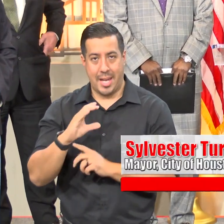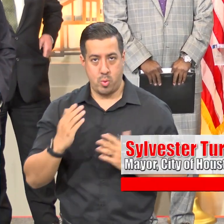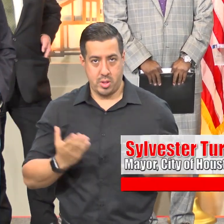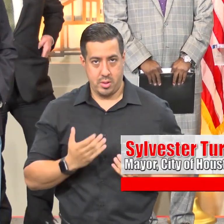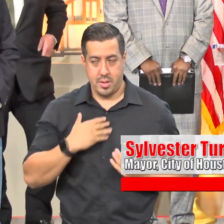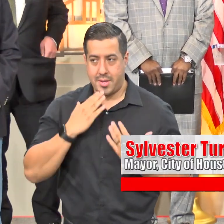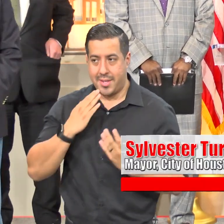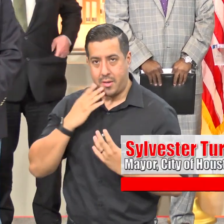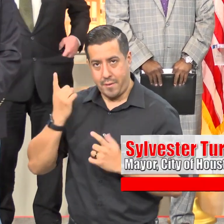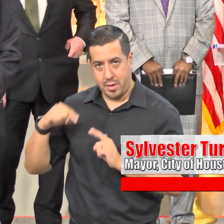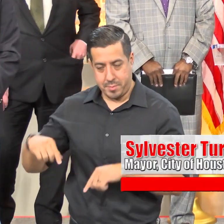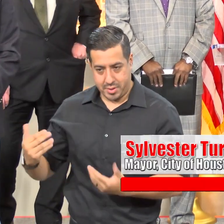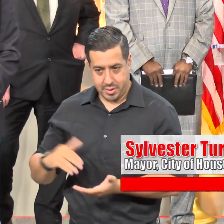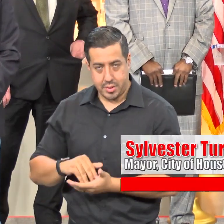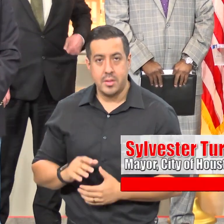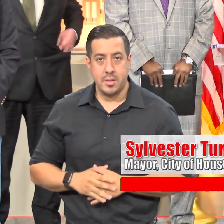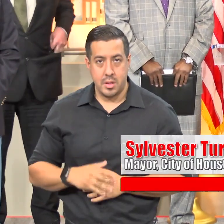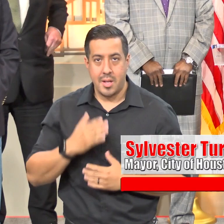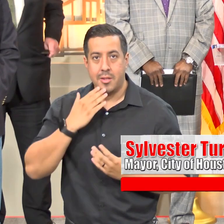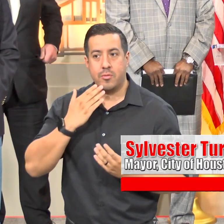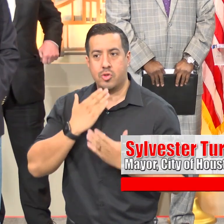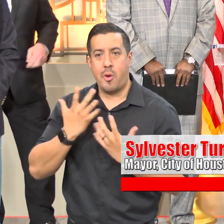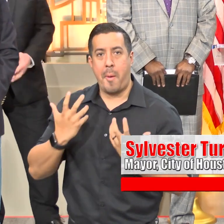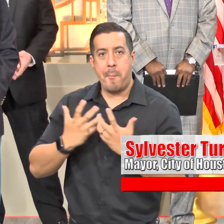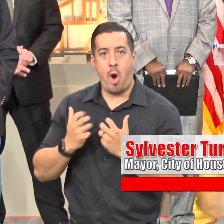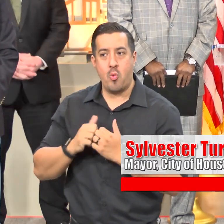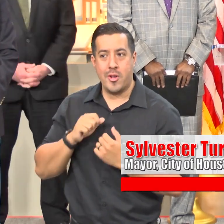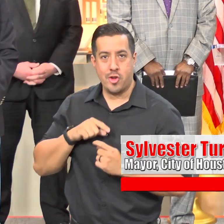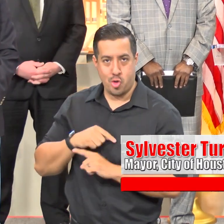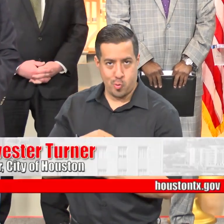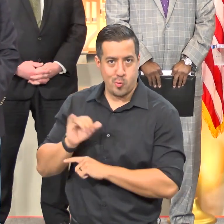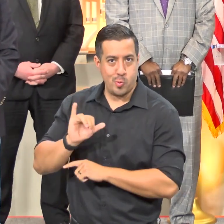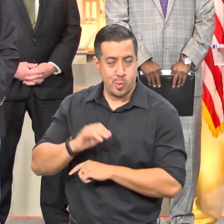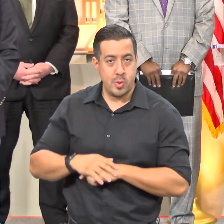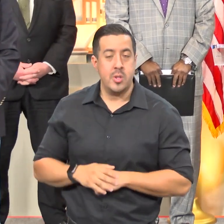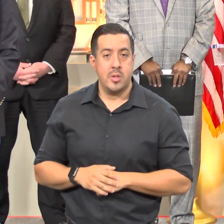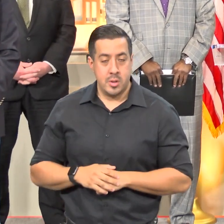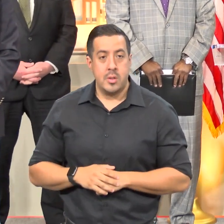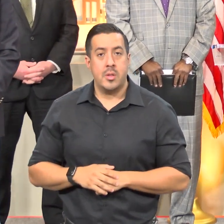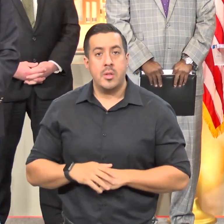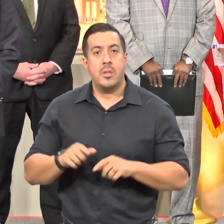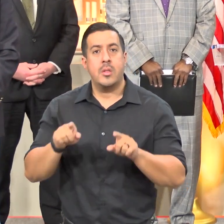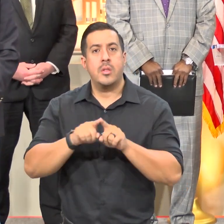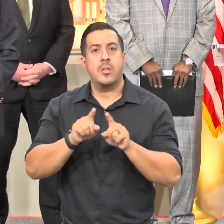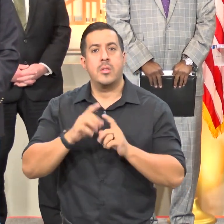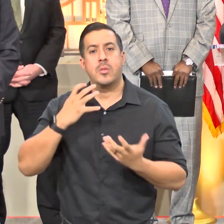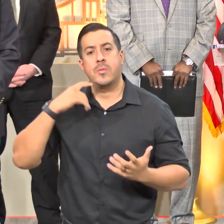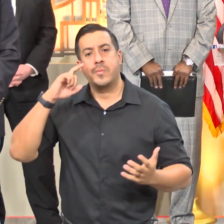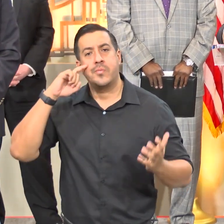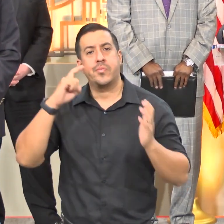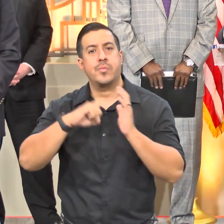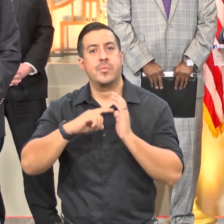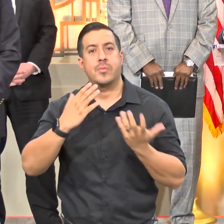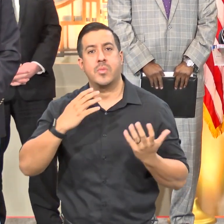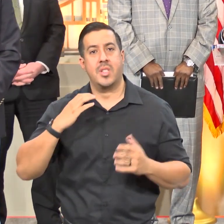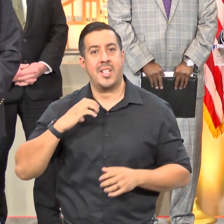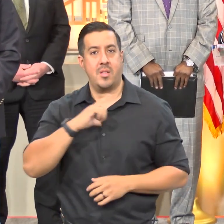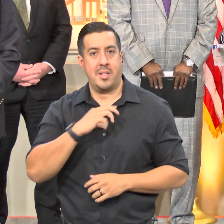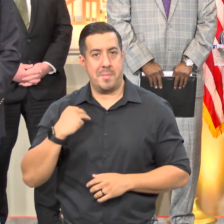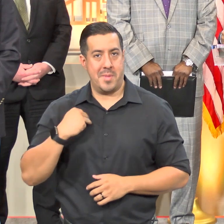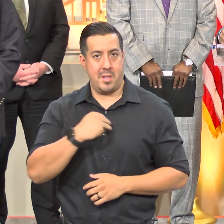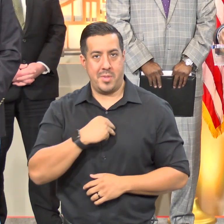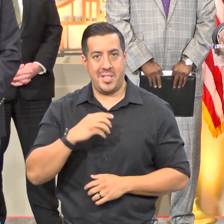you again, and good to be partnering with you on this particular endeavor here. And then, of course, I want to just acknowledge my council members,